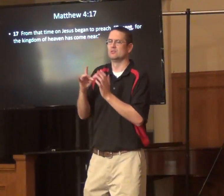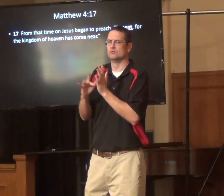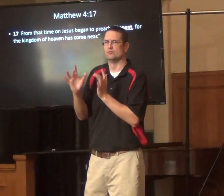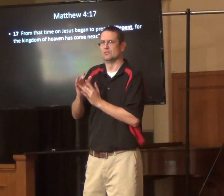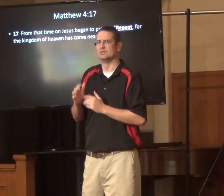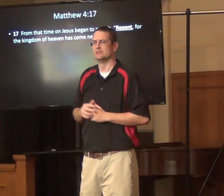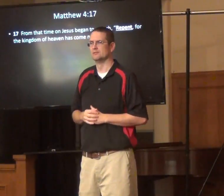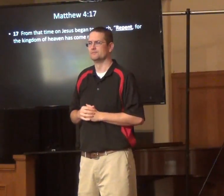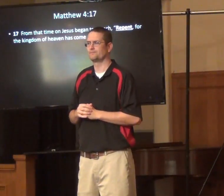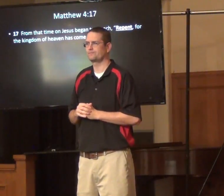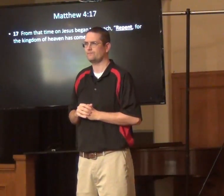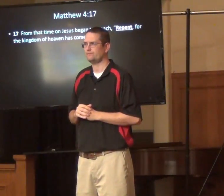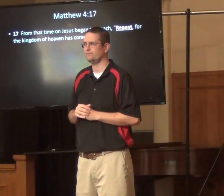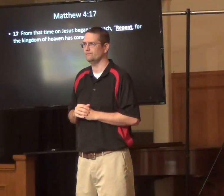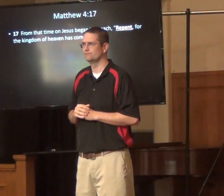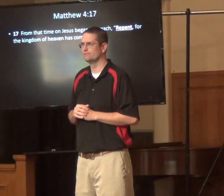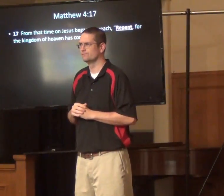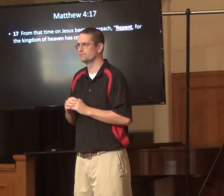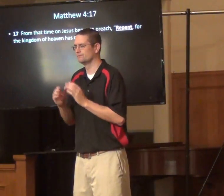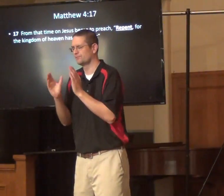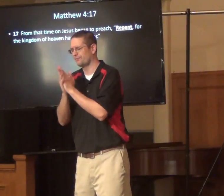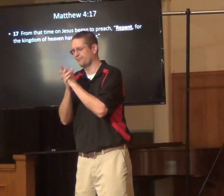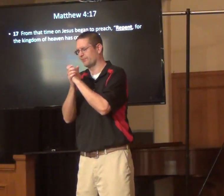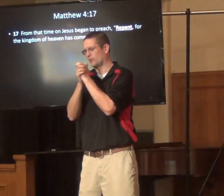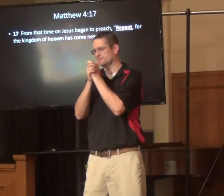That's why we need Jesus.